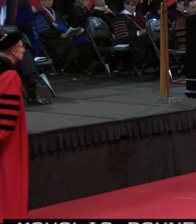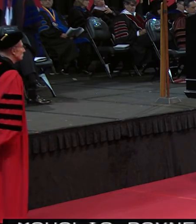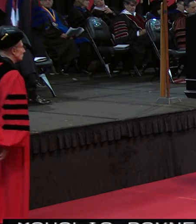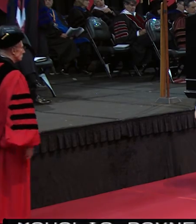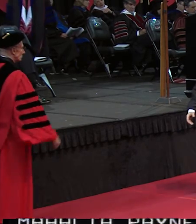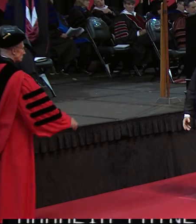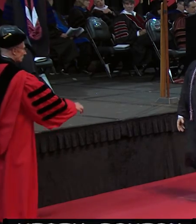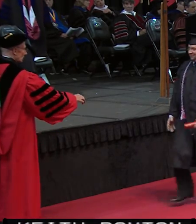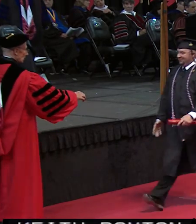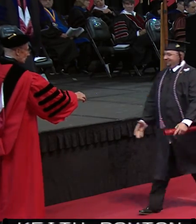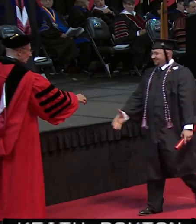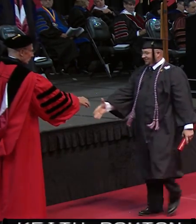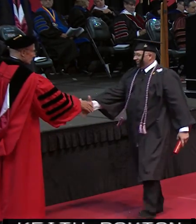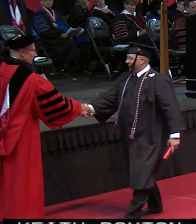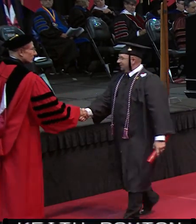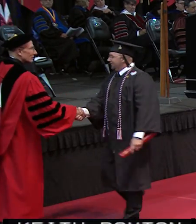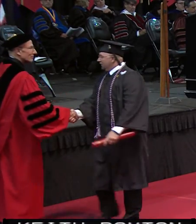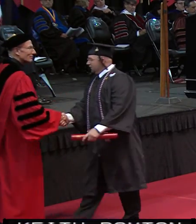Shatara Lynn Pickens.